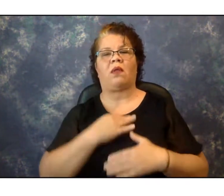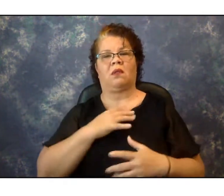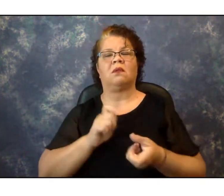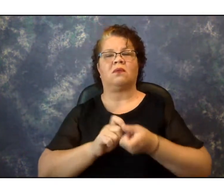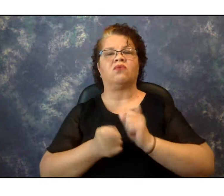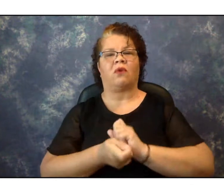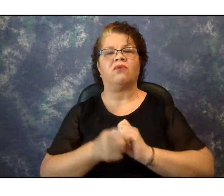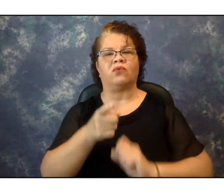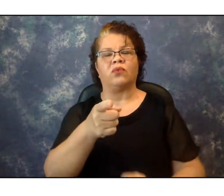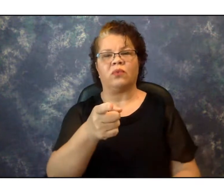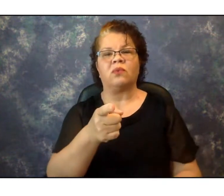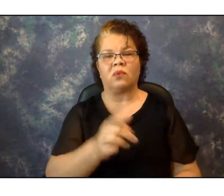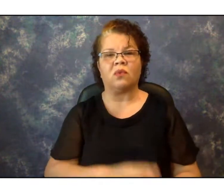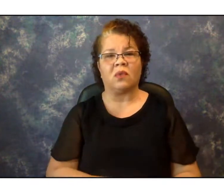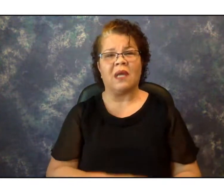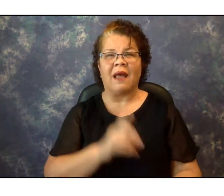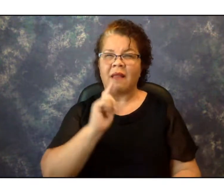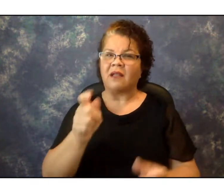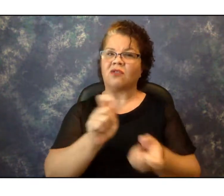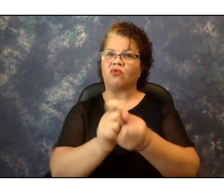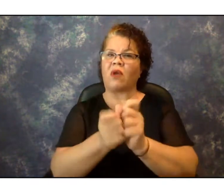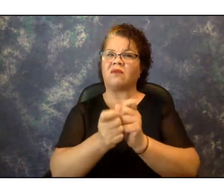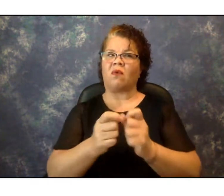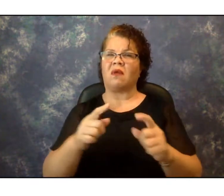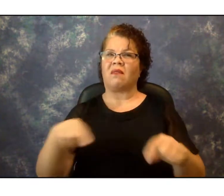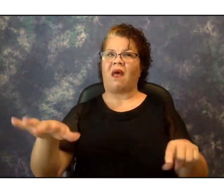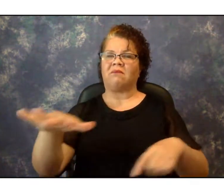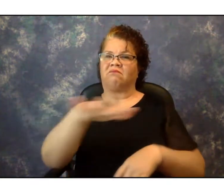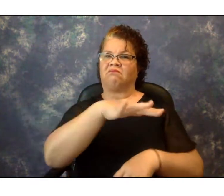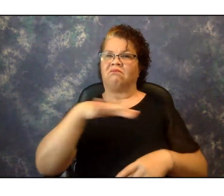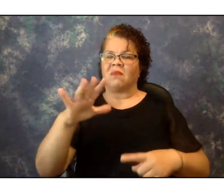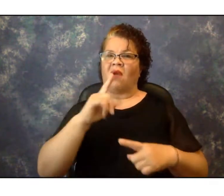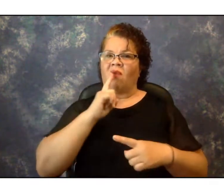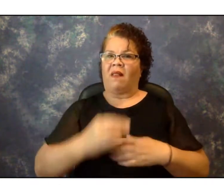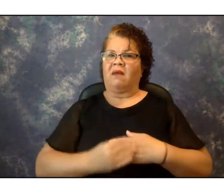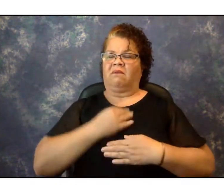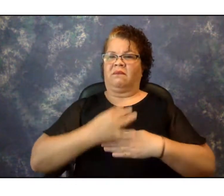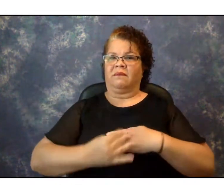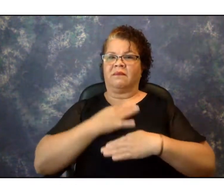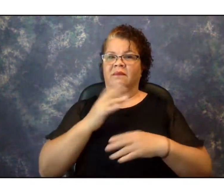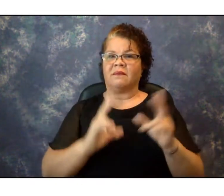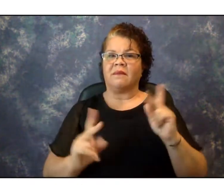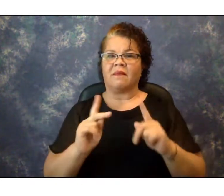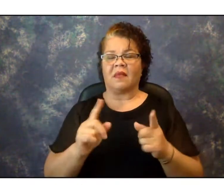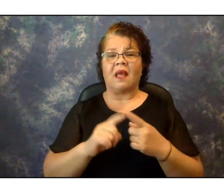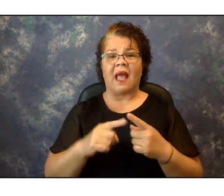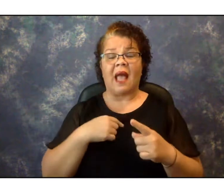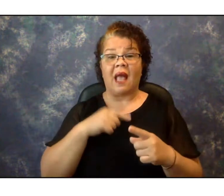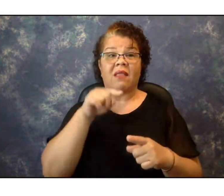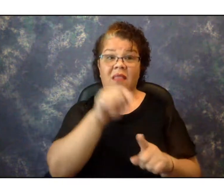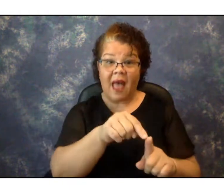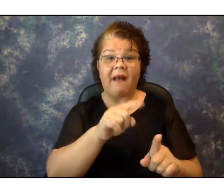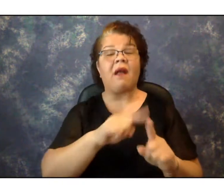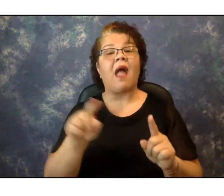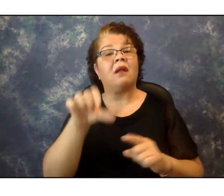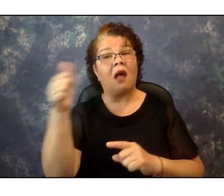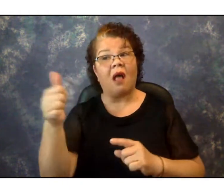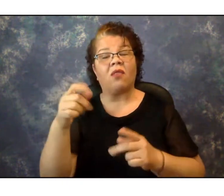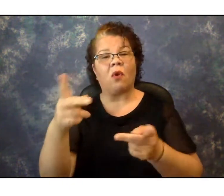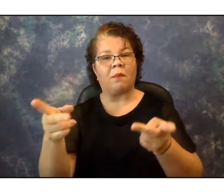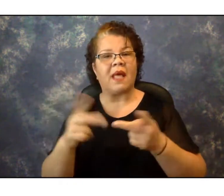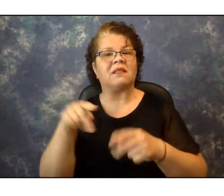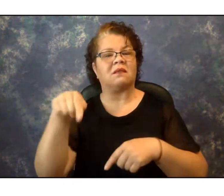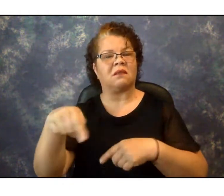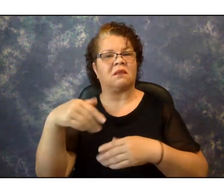there's other spaces like that that I think are going to be, especially this fall, powerful, including we're displaying the